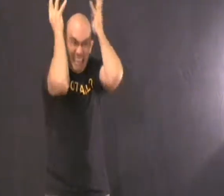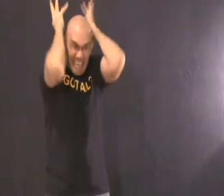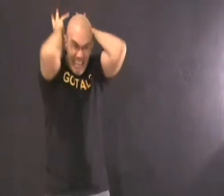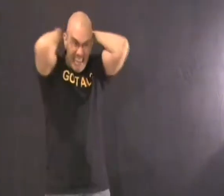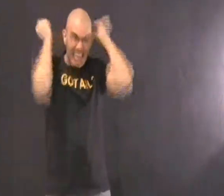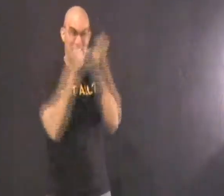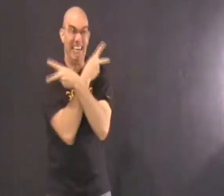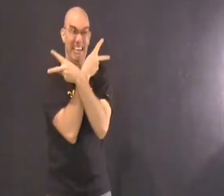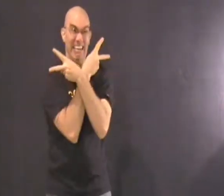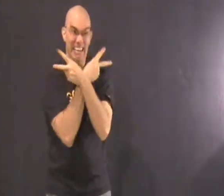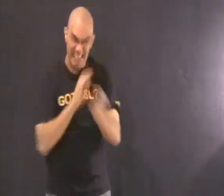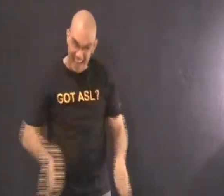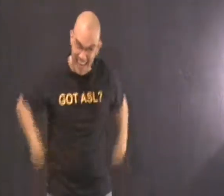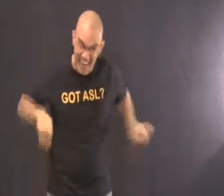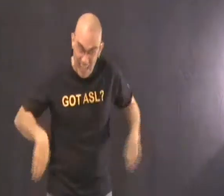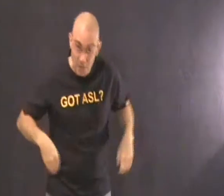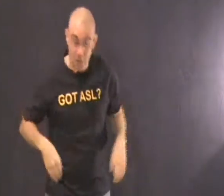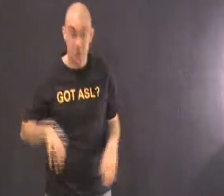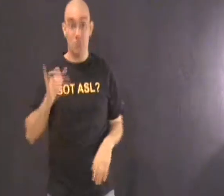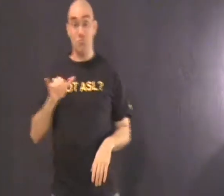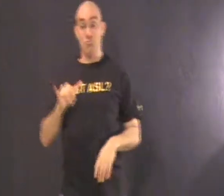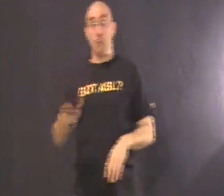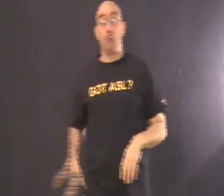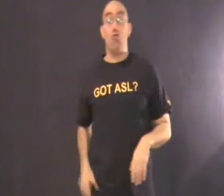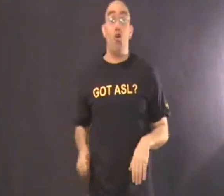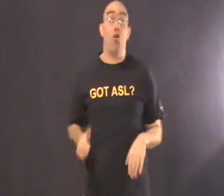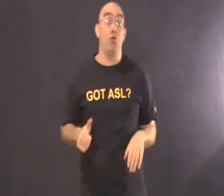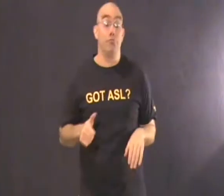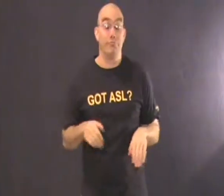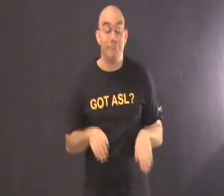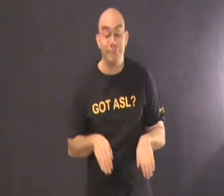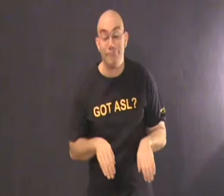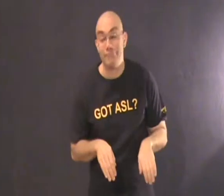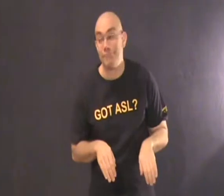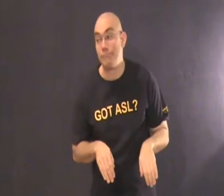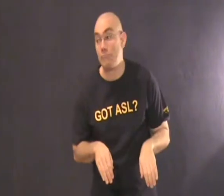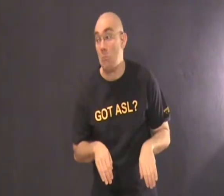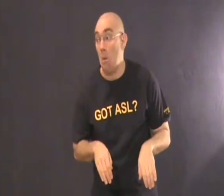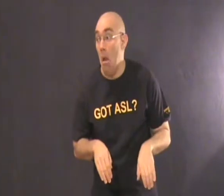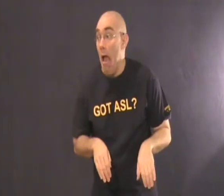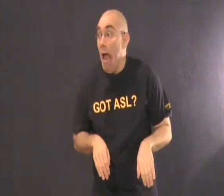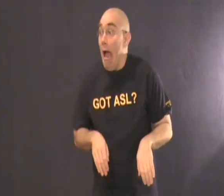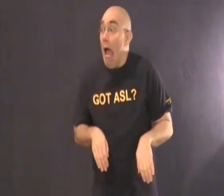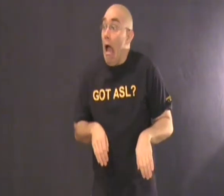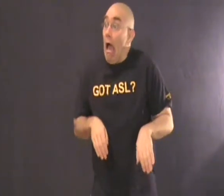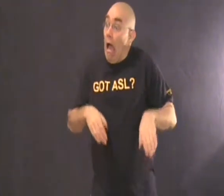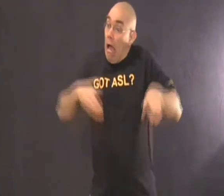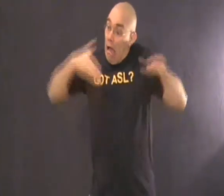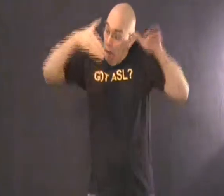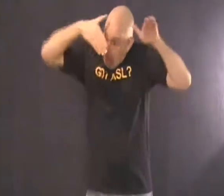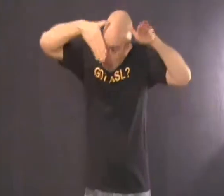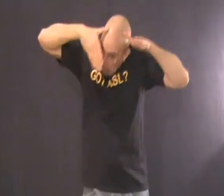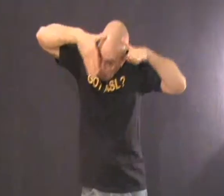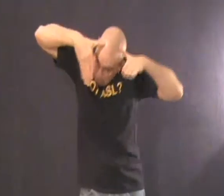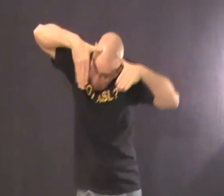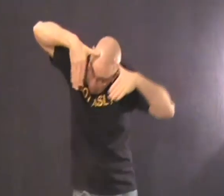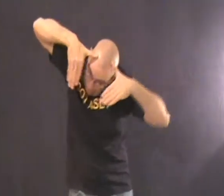were back, eyes wide open, whiskers out, fangs out. That poor dog was like,